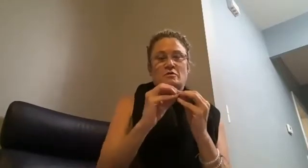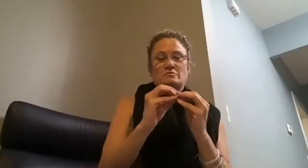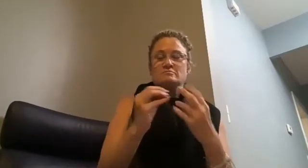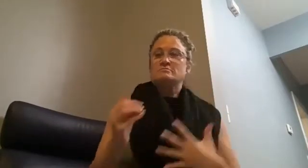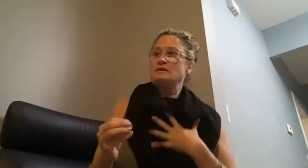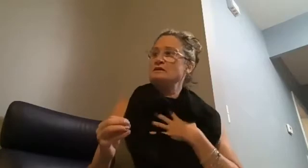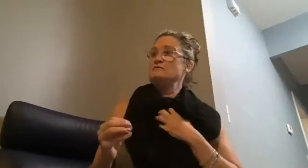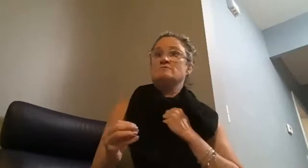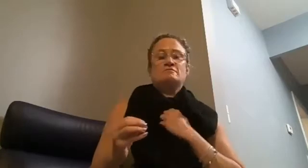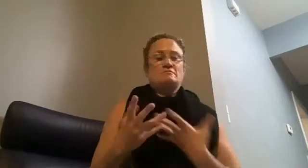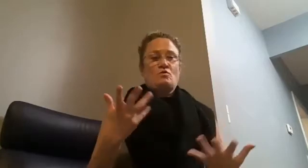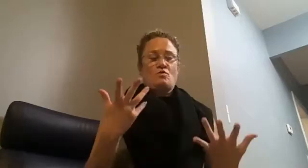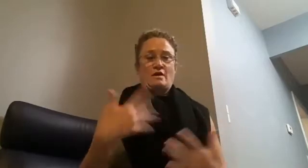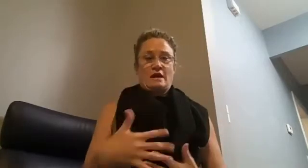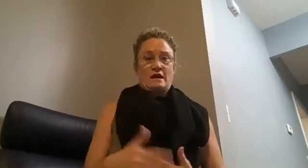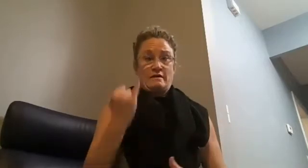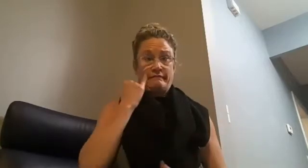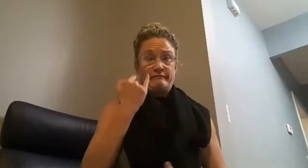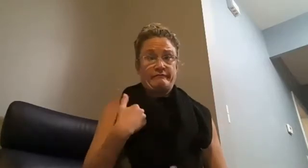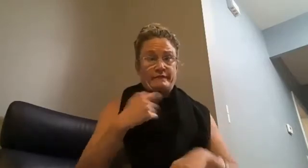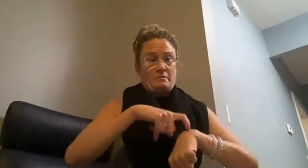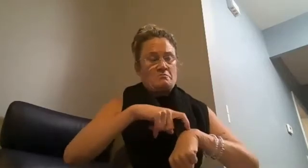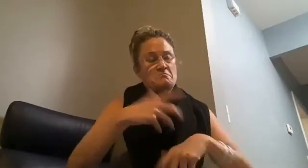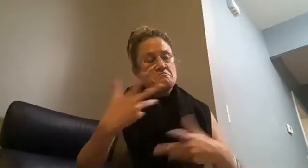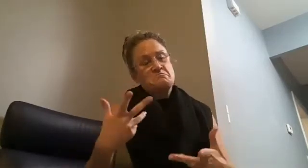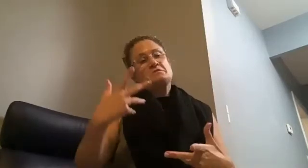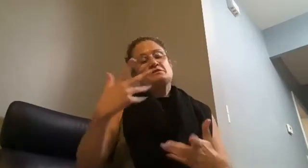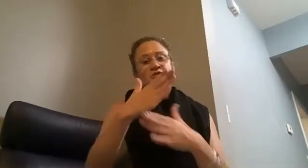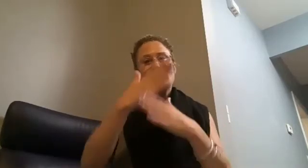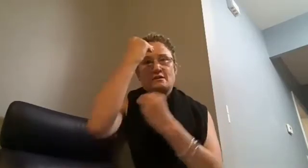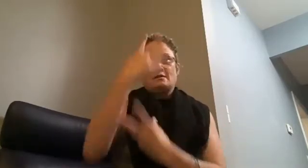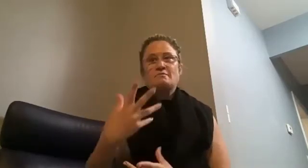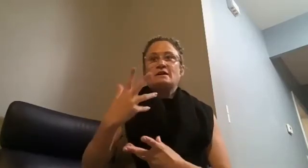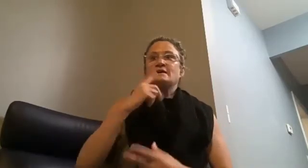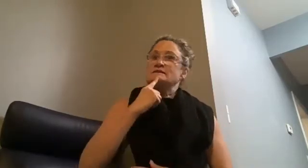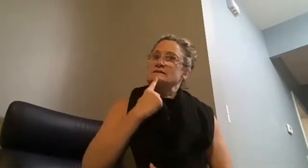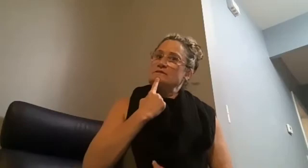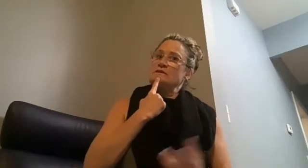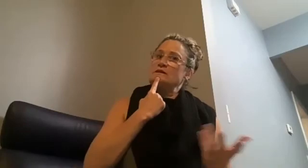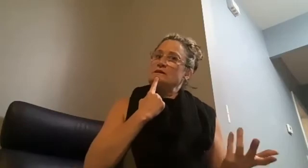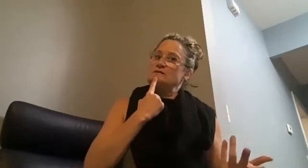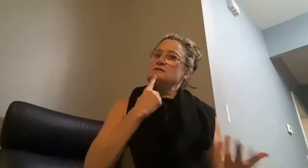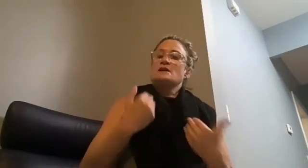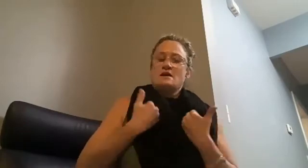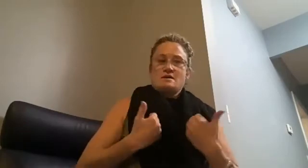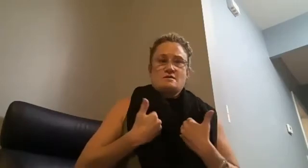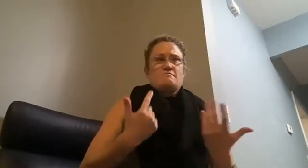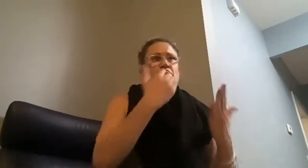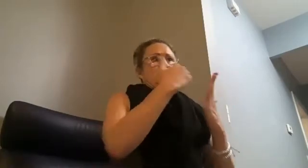big deal because if I have time, I might talk about it, but I had a pretty serious juvenile record, the type that actually follows you into